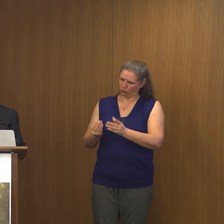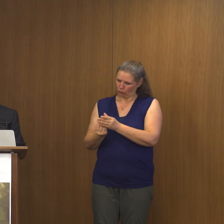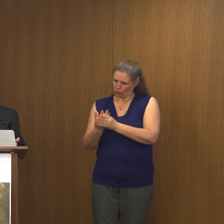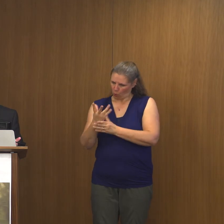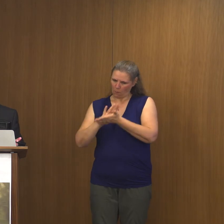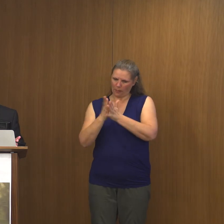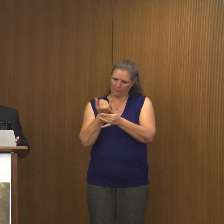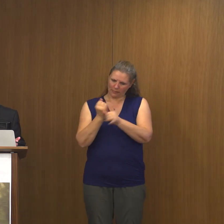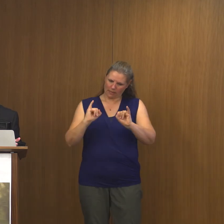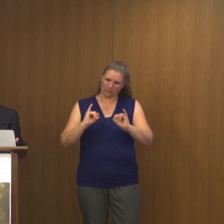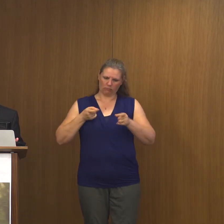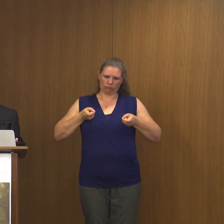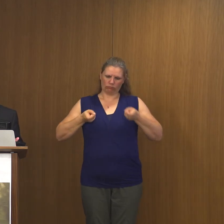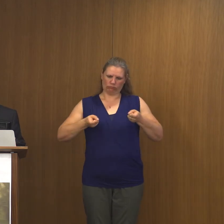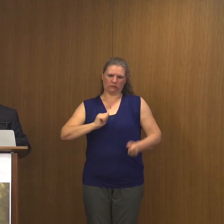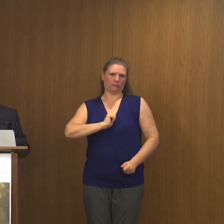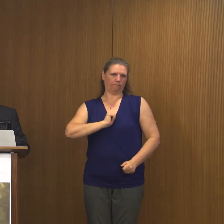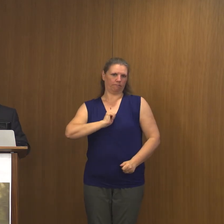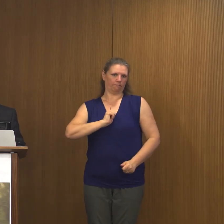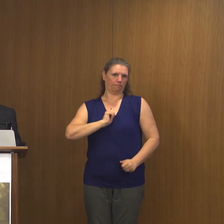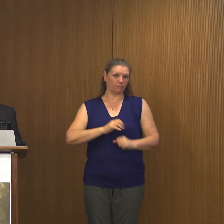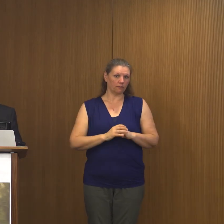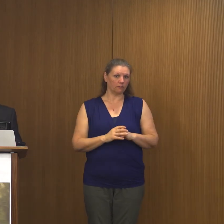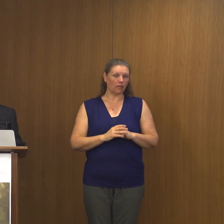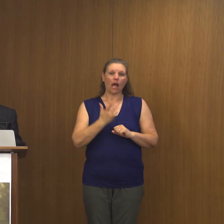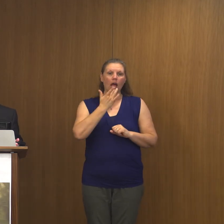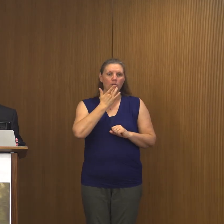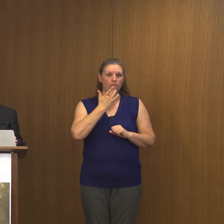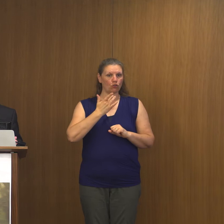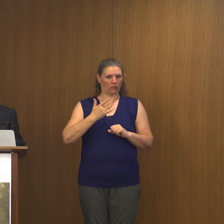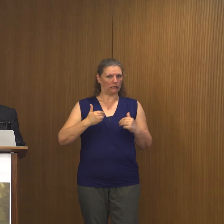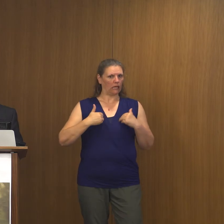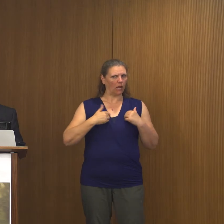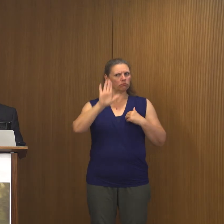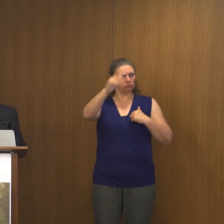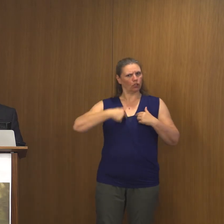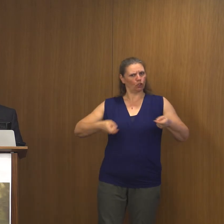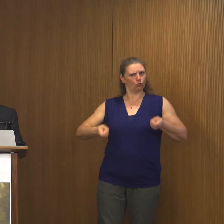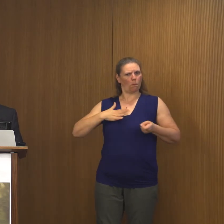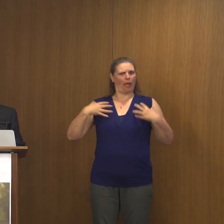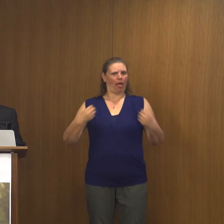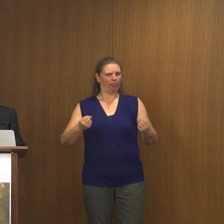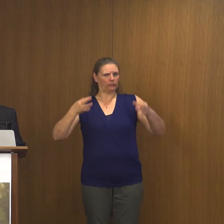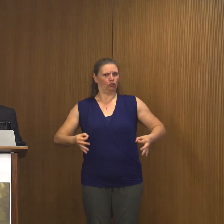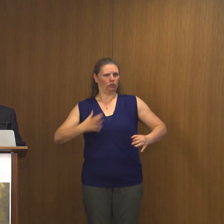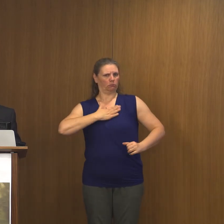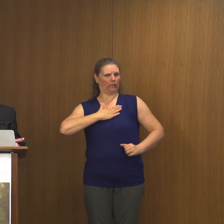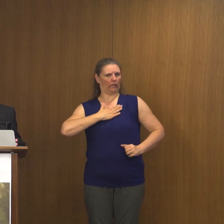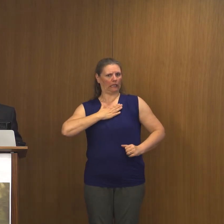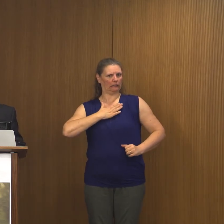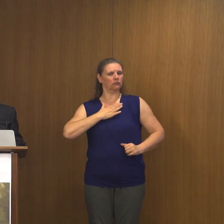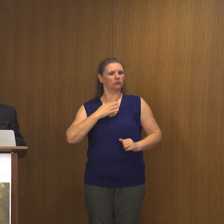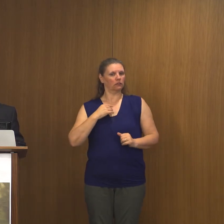independence and self-management. I wanted to be able to manage my own health from a really early age, and I took charge of the opportunities that